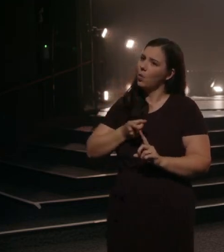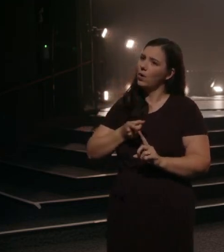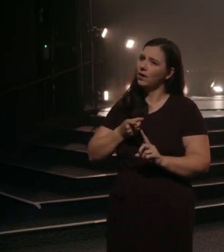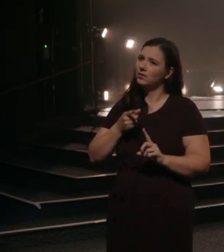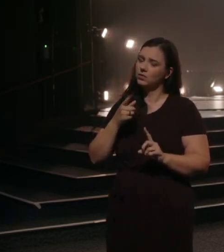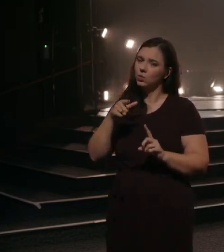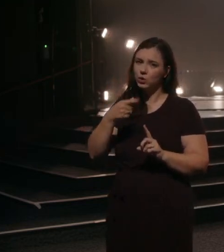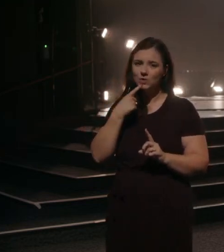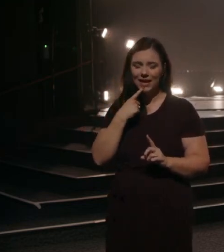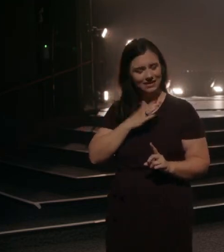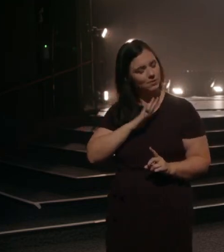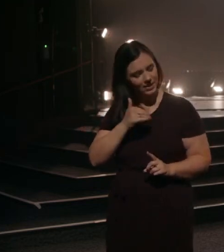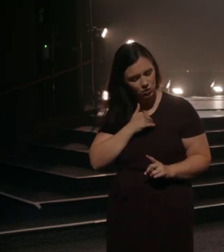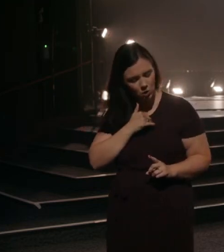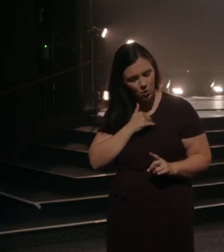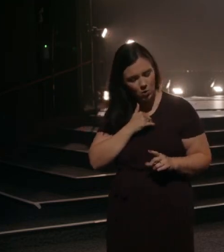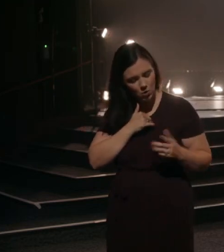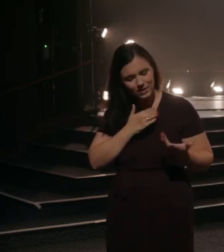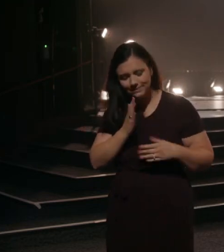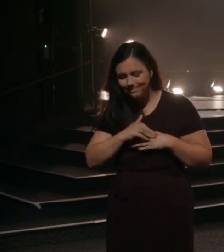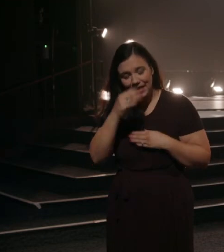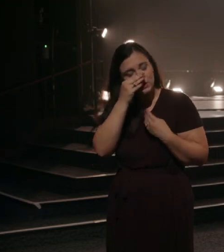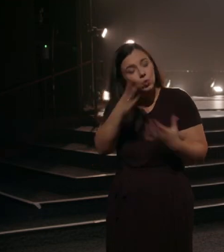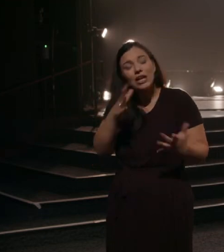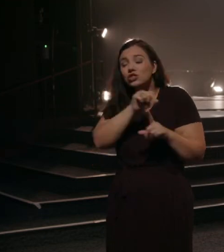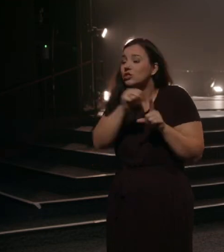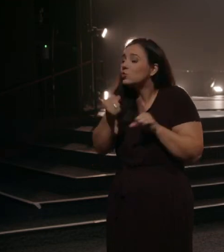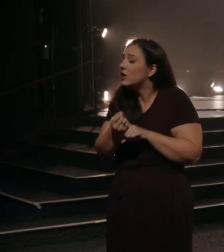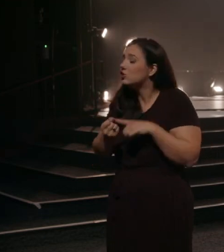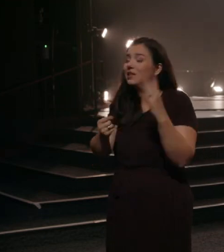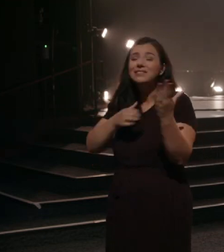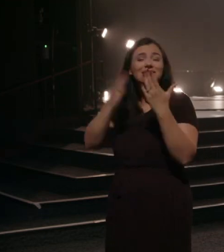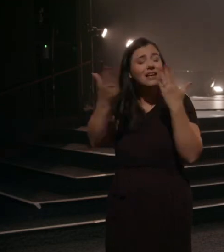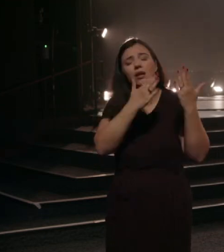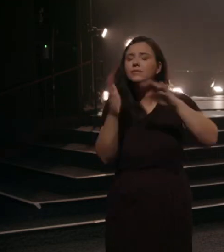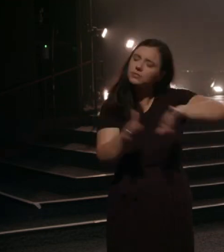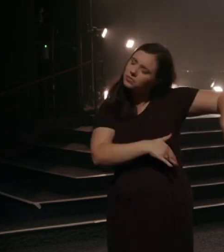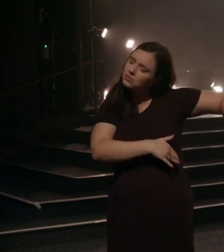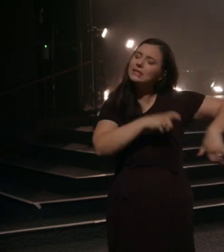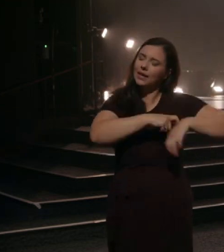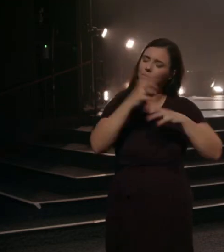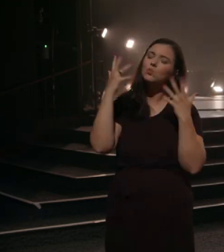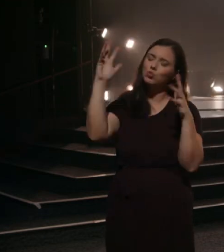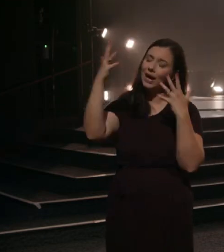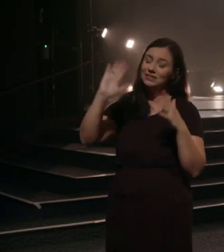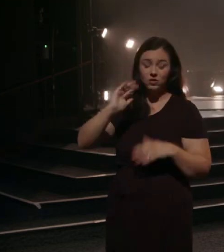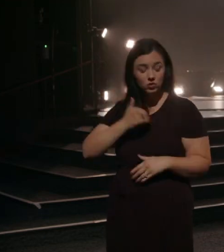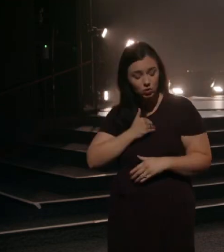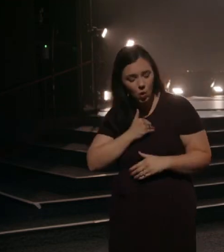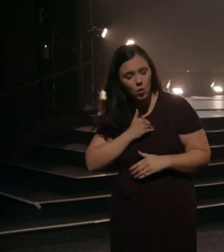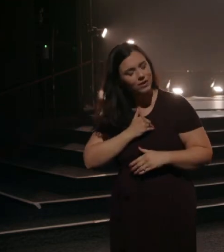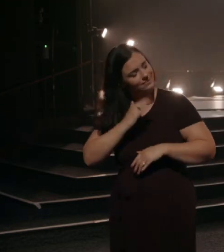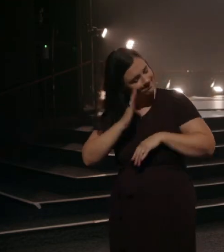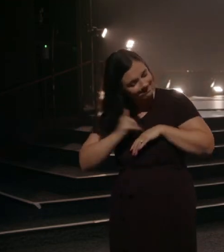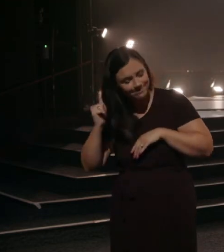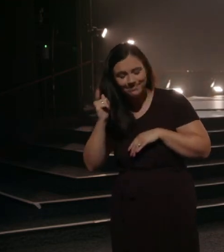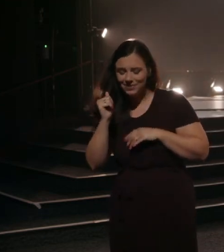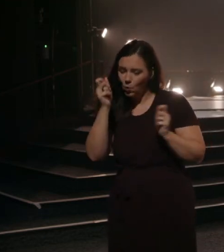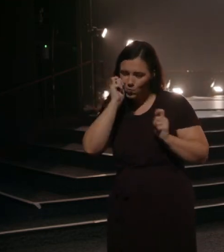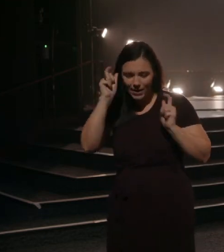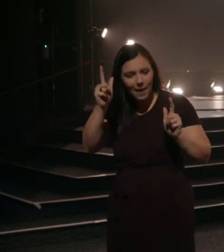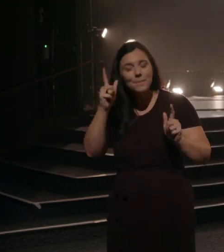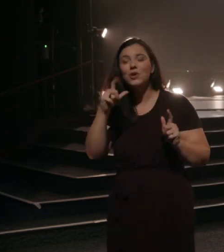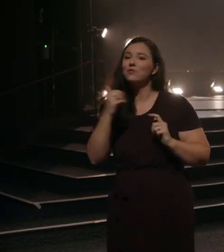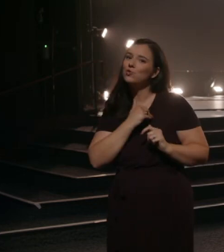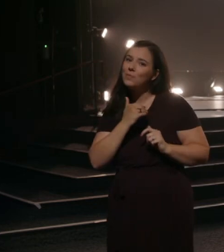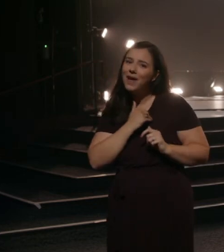say, soul, I don't care what you're going through right now. It's time to praise. Soul, you have to remind your soul